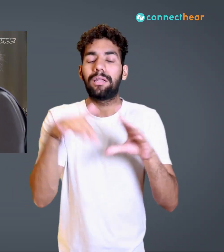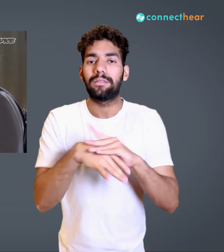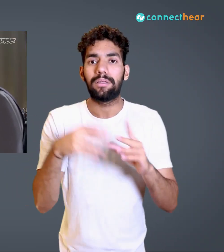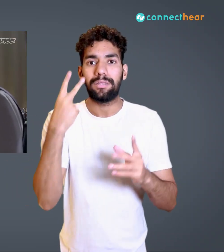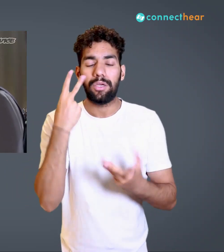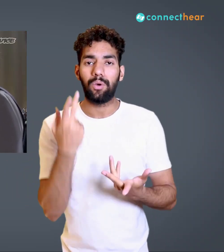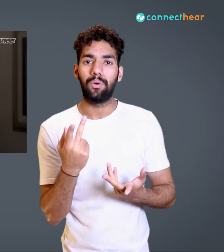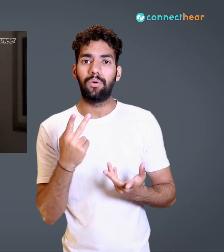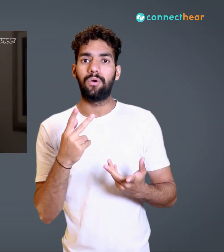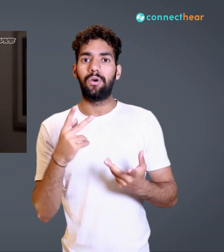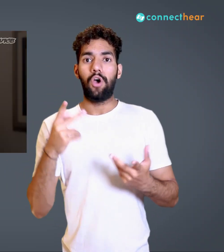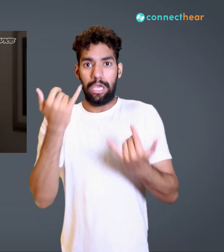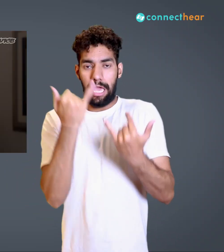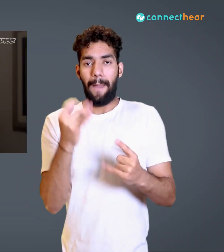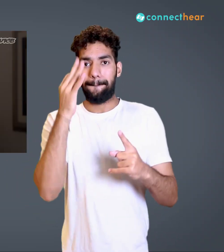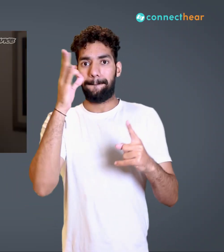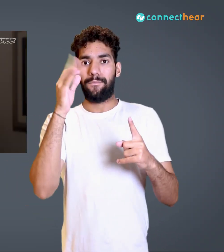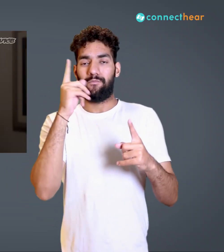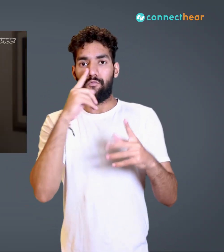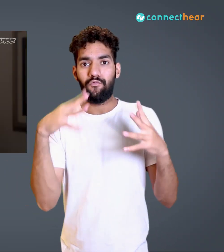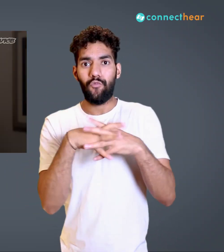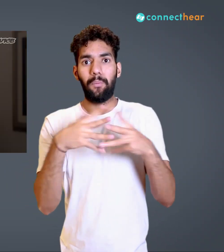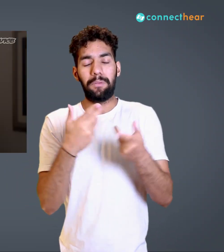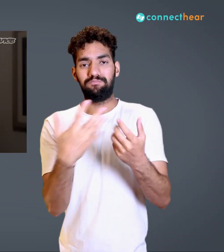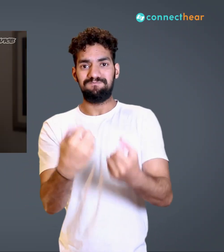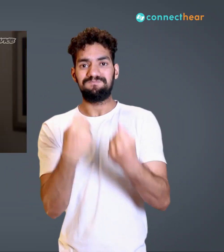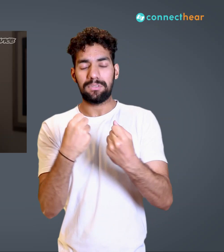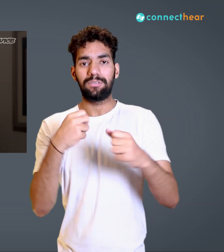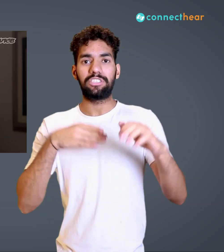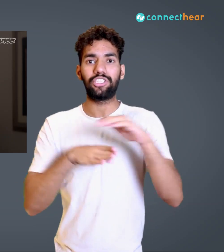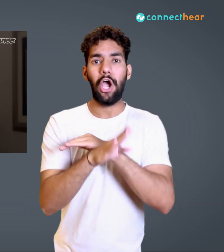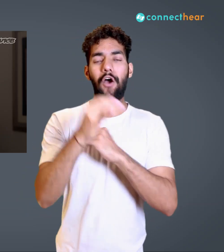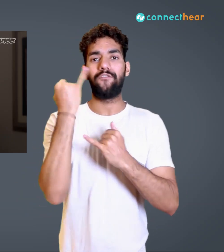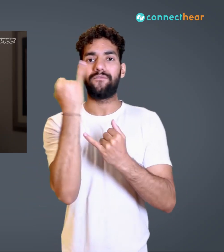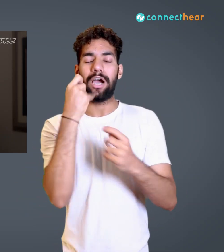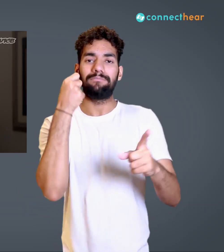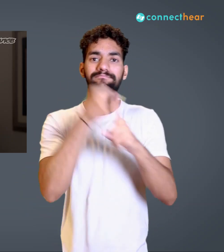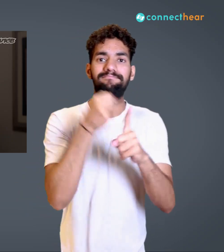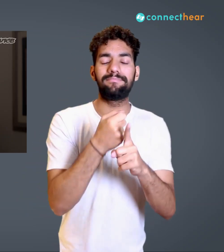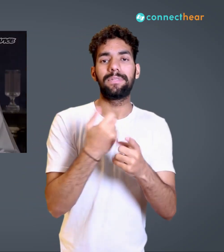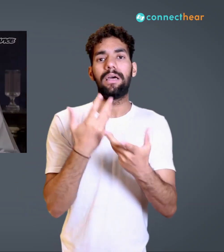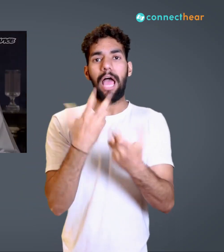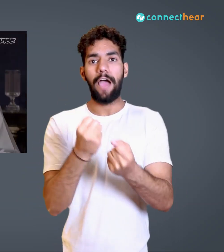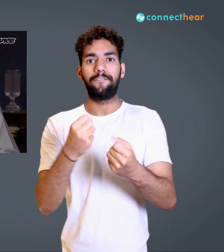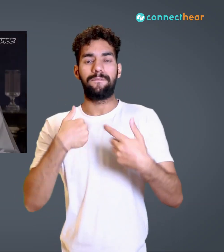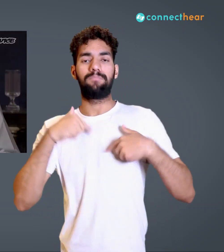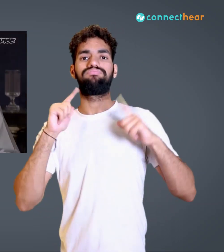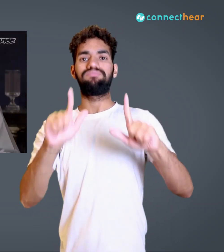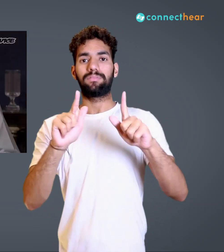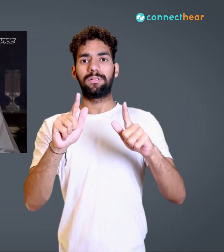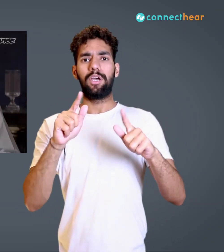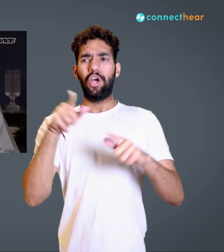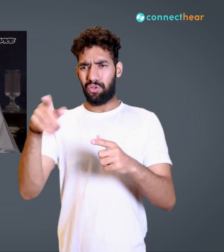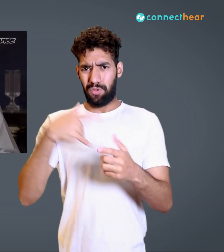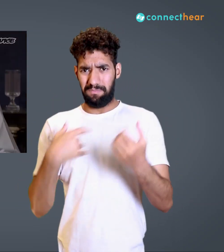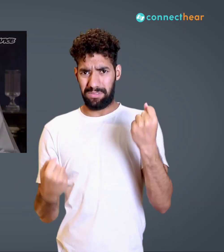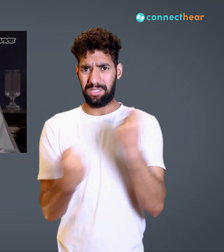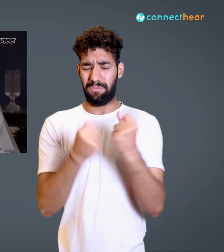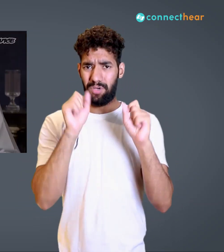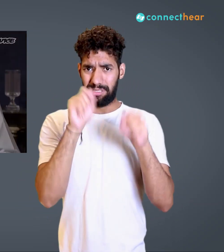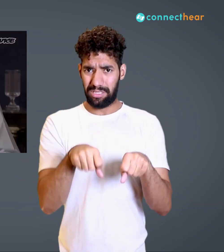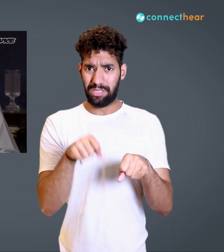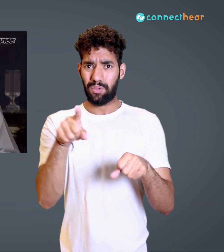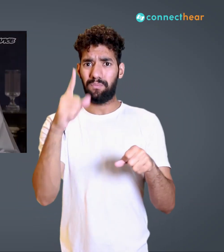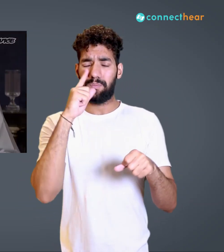own country? There's a strong movement of young Pakistani women at the moment who are fighting for gender equity in this country. Do you support those Pakistani feminists in